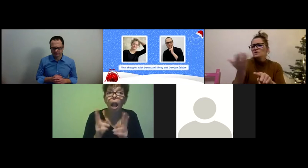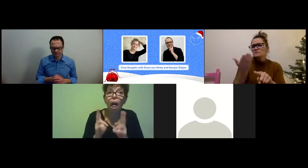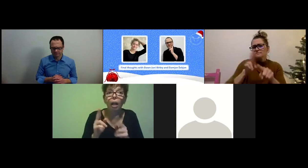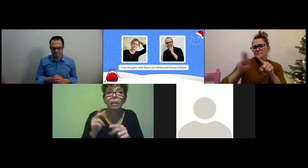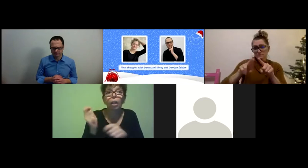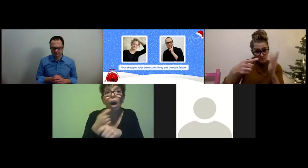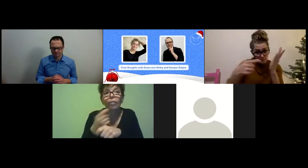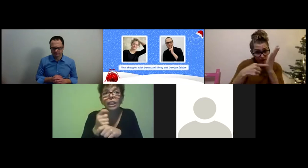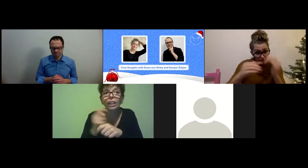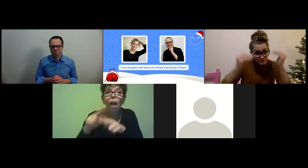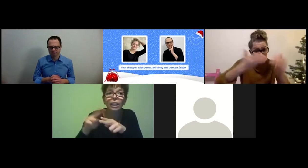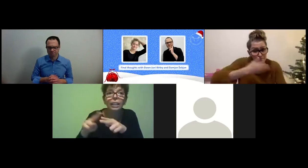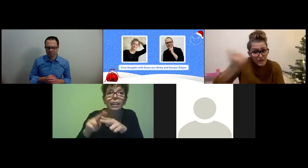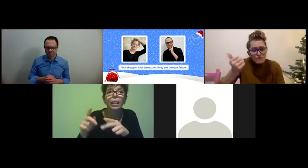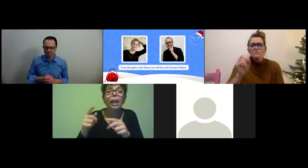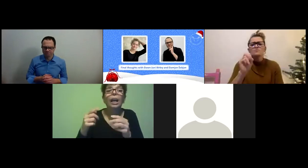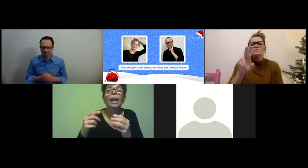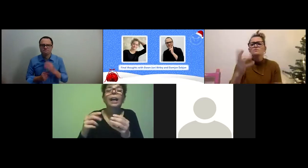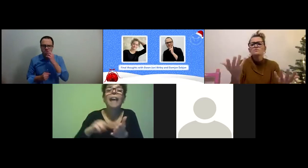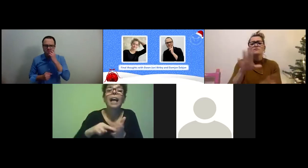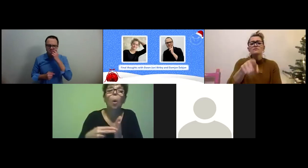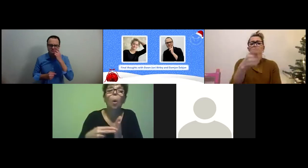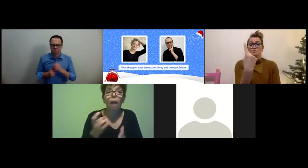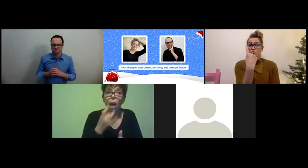experience with this Zoom